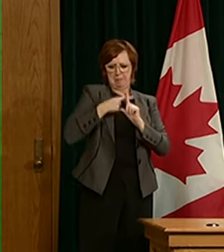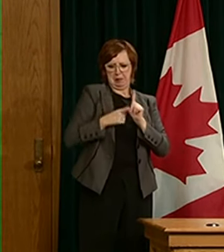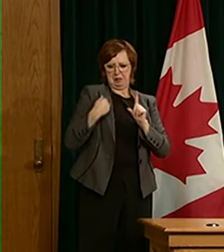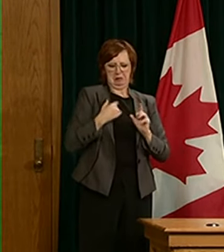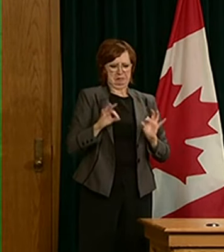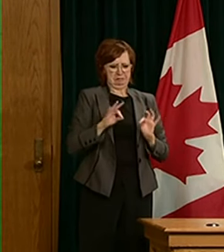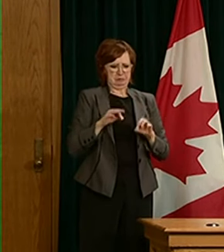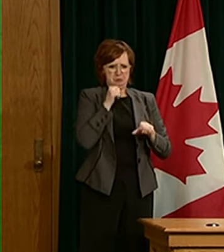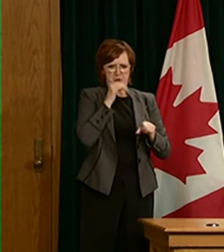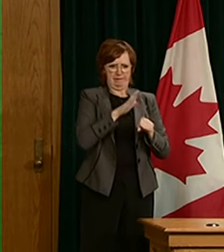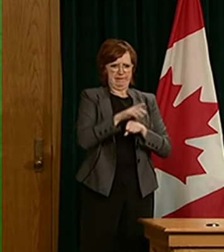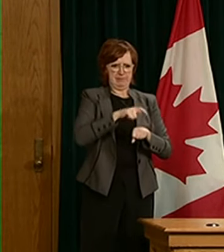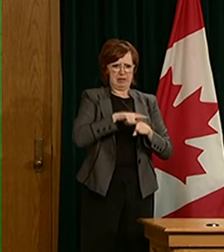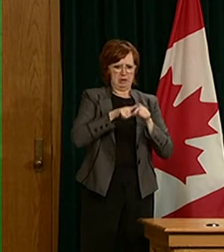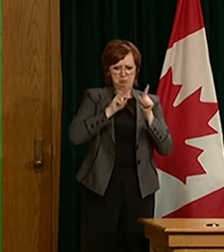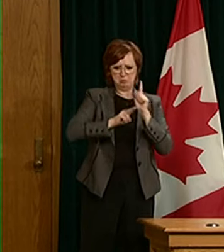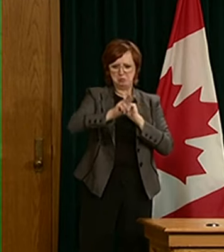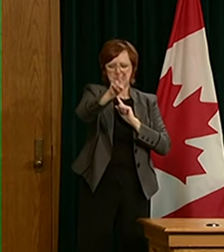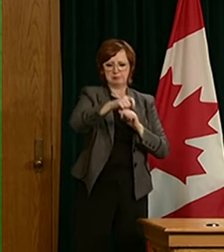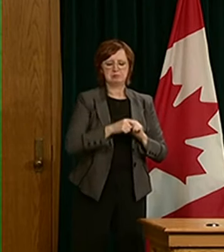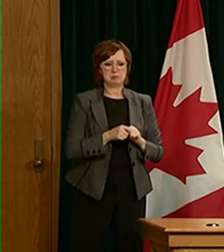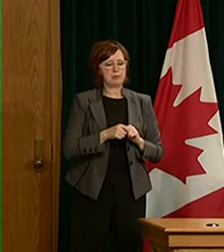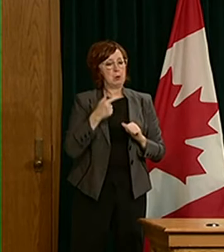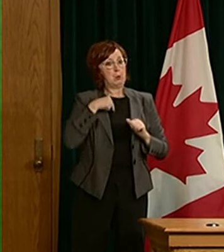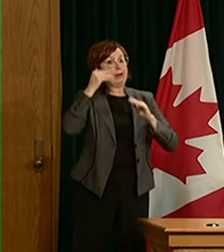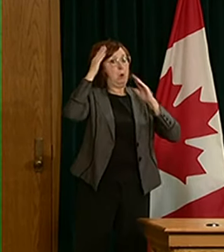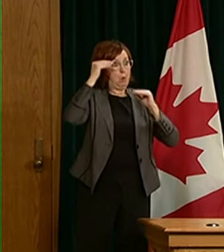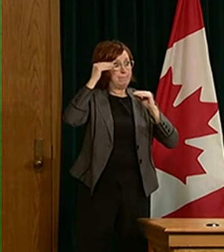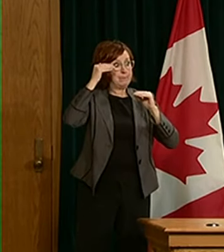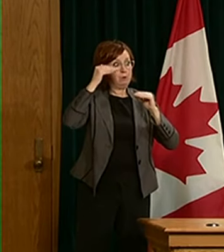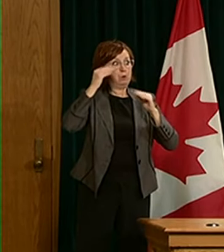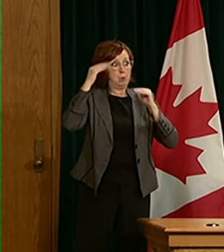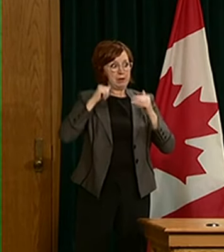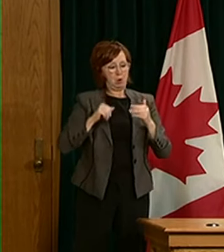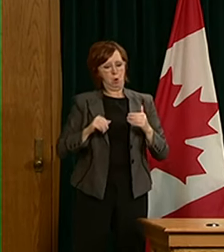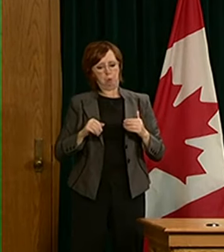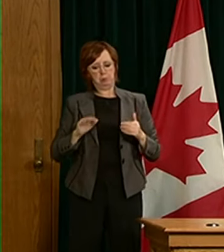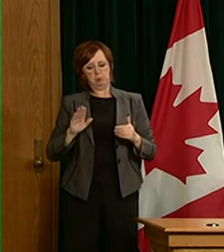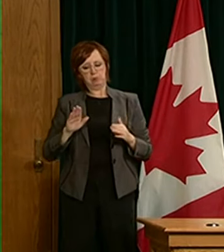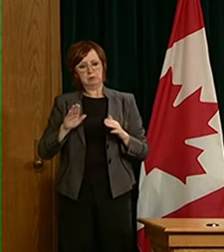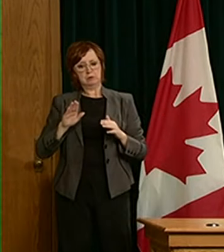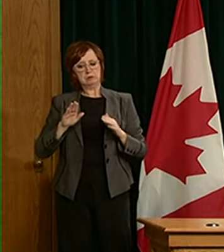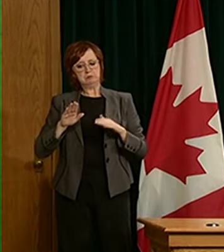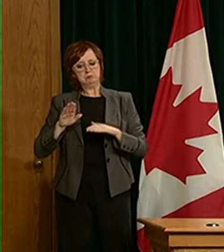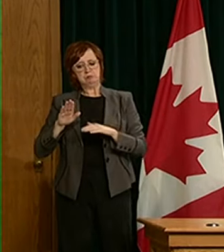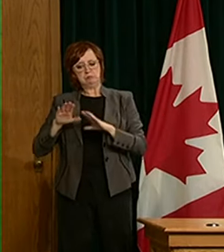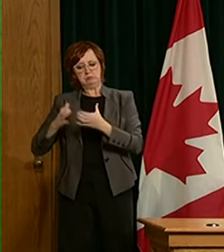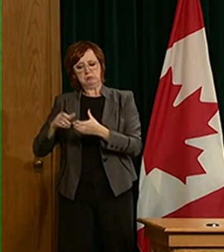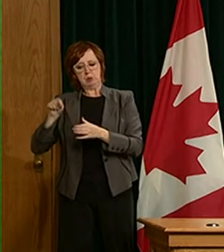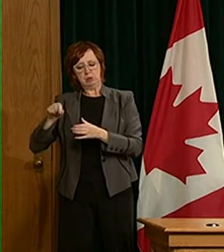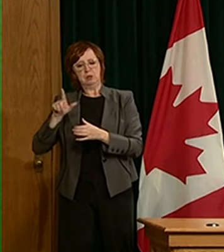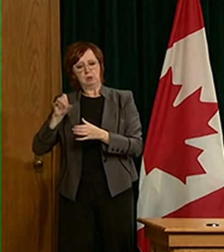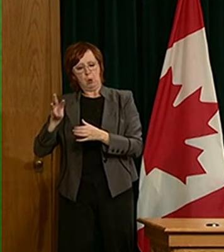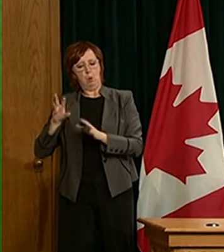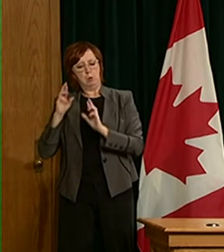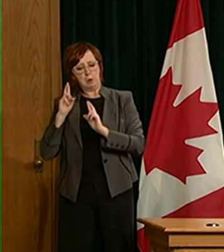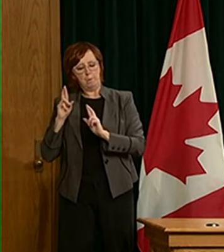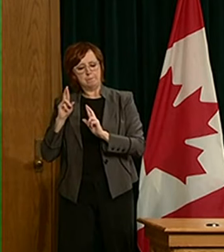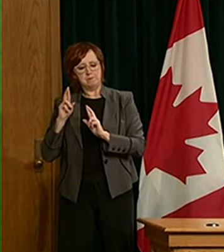we are on a better trajectory than our what-if scenarios. But at the current time, we do not have enough information to be